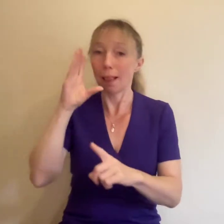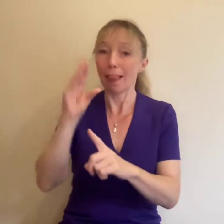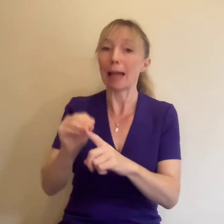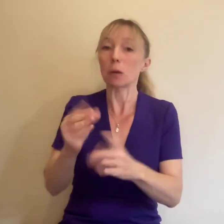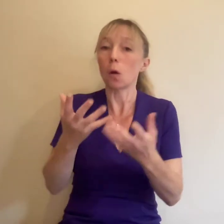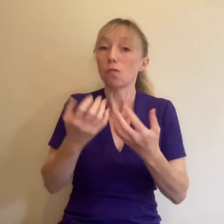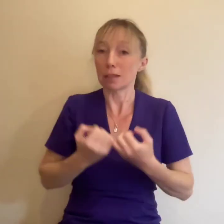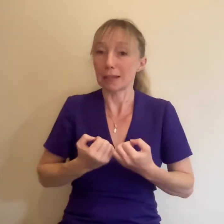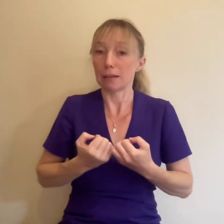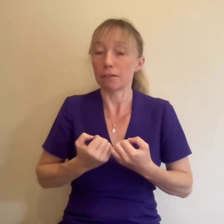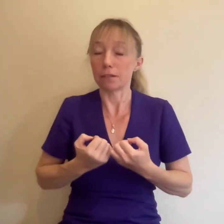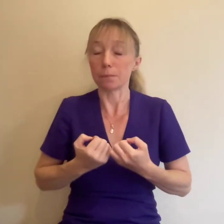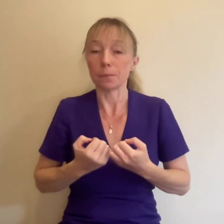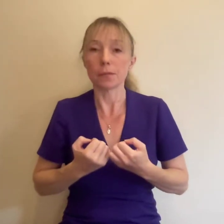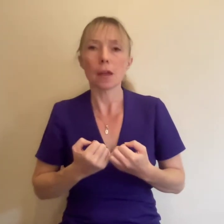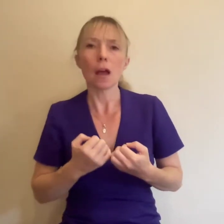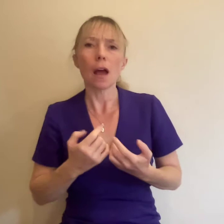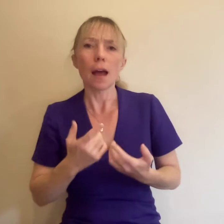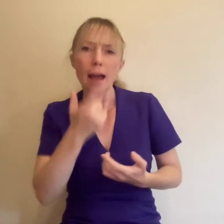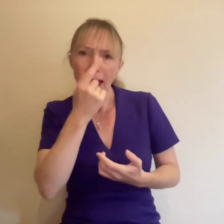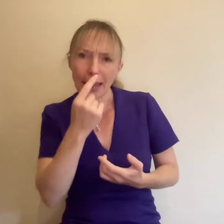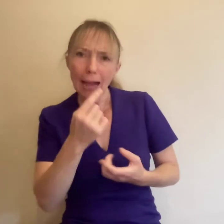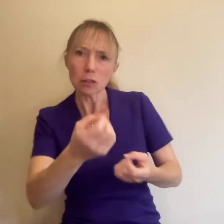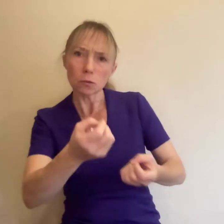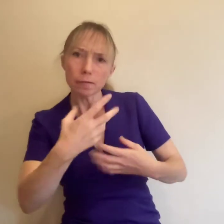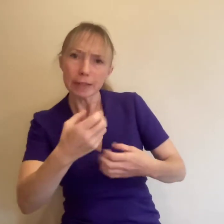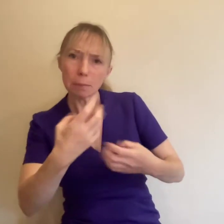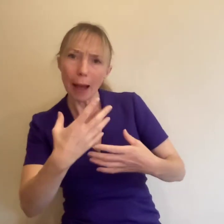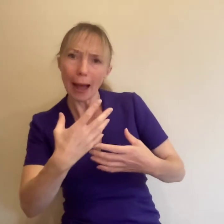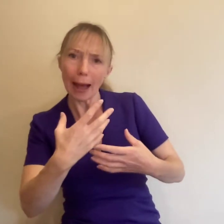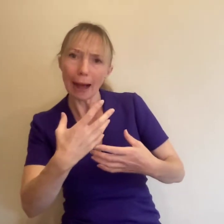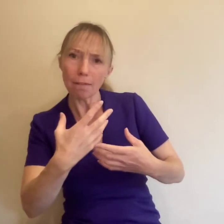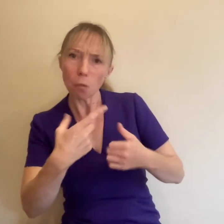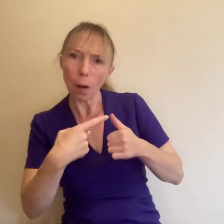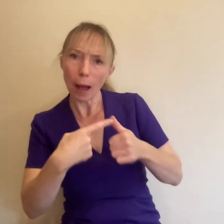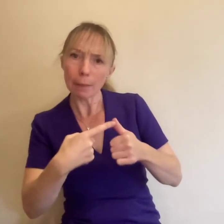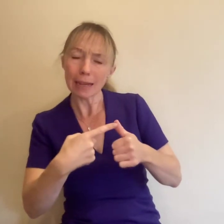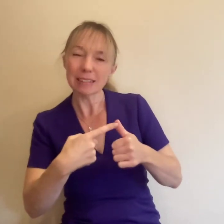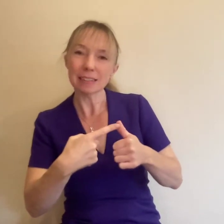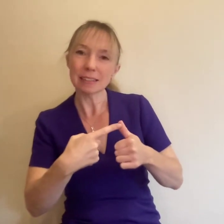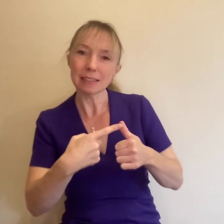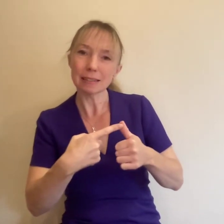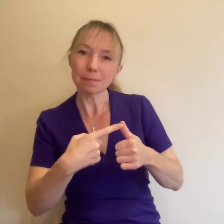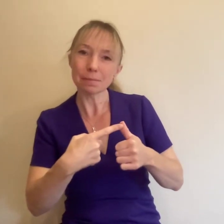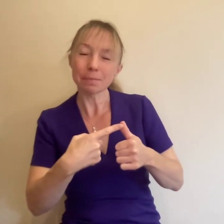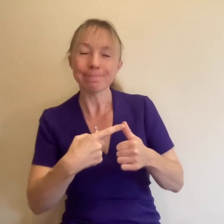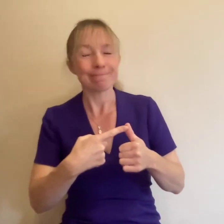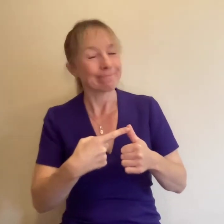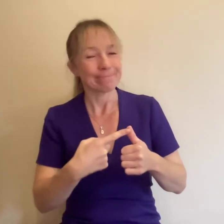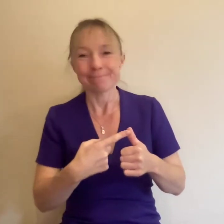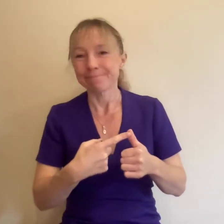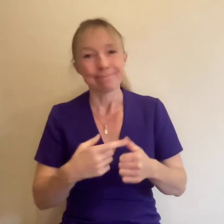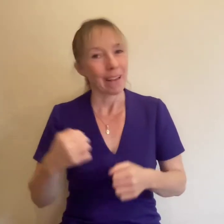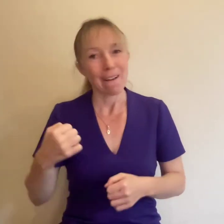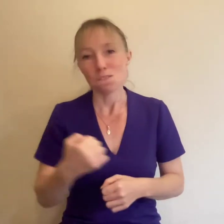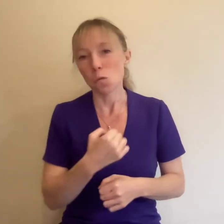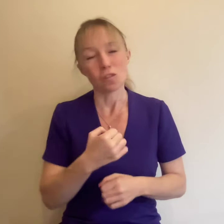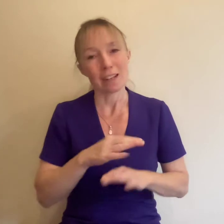be providing feedback for all the entries? Unfortunately, we aren't able to provide feedback for all the entries we